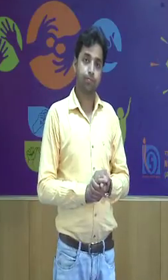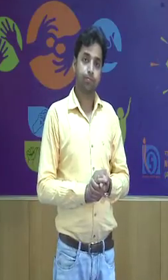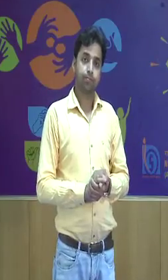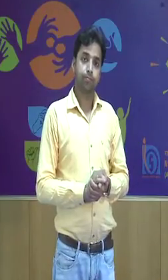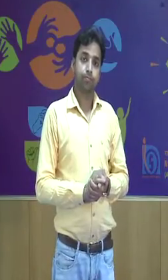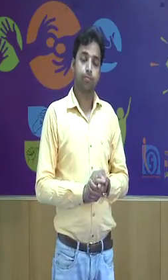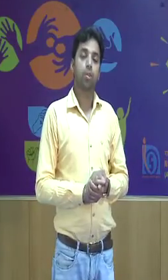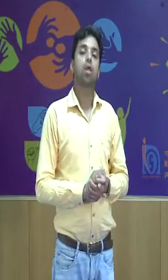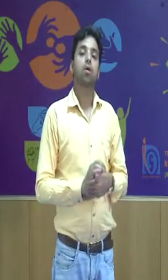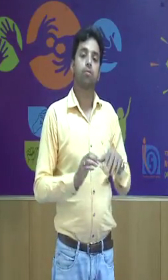Learners,